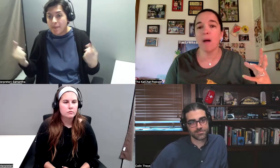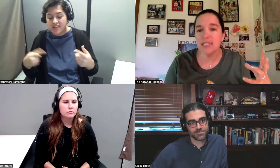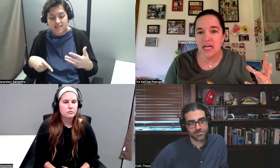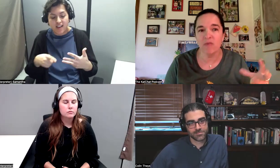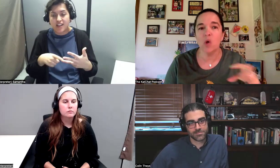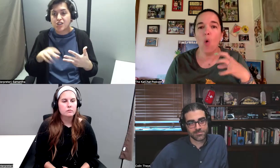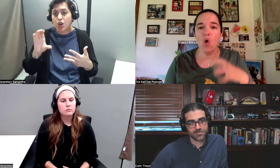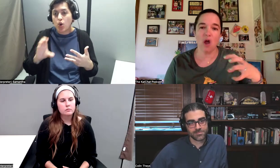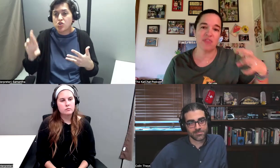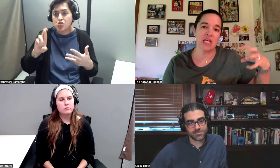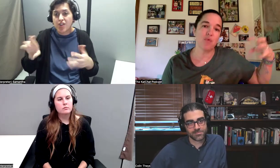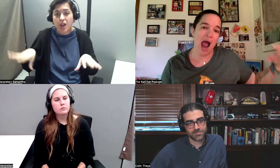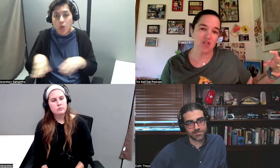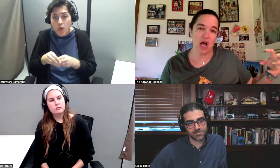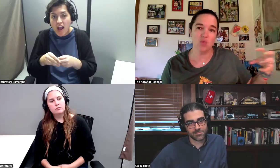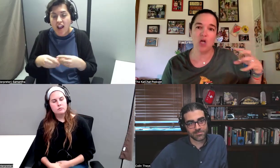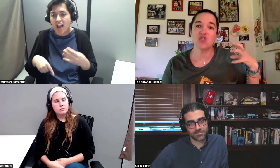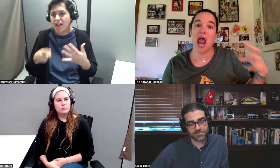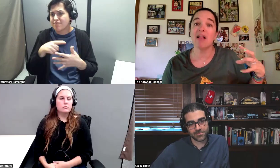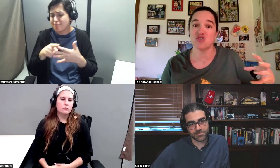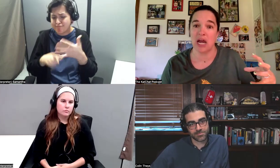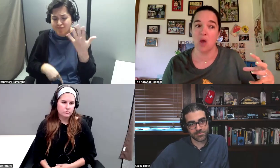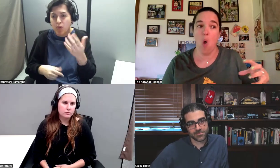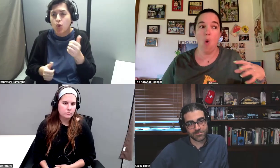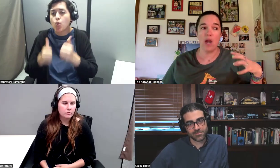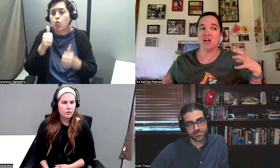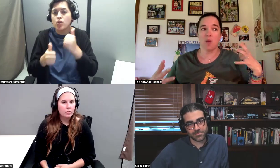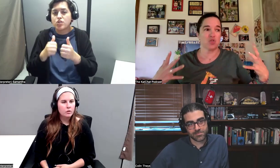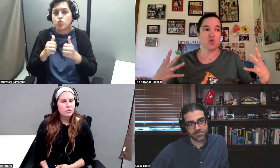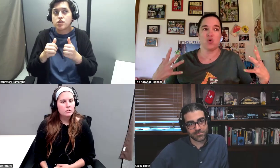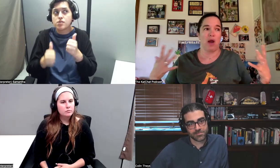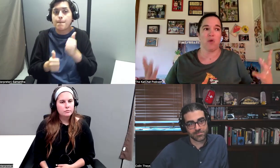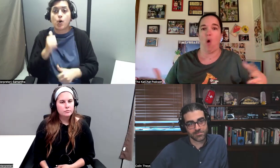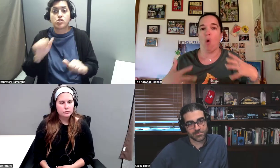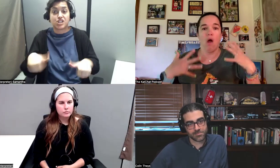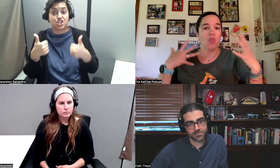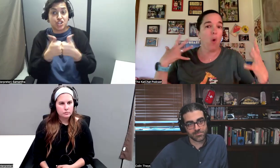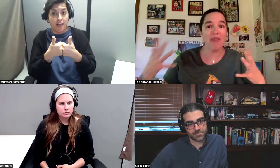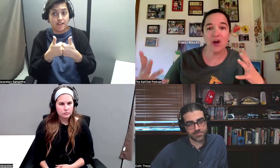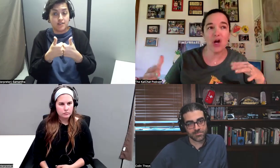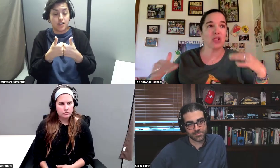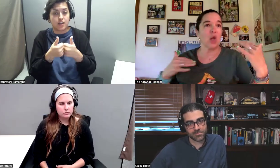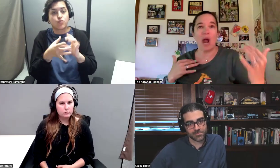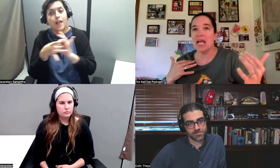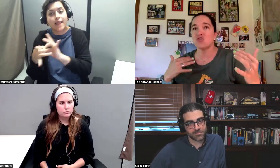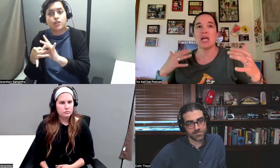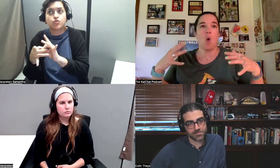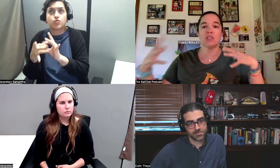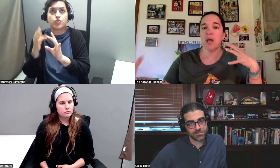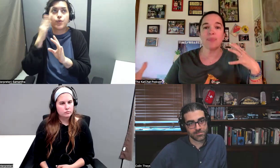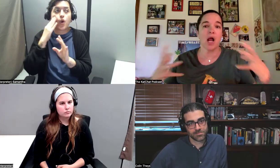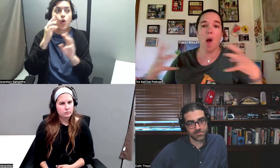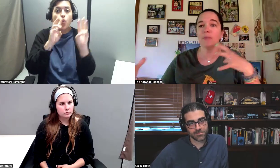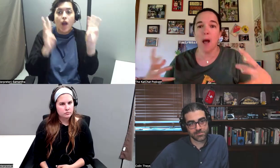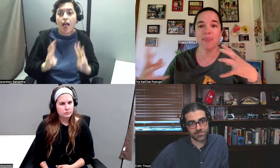Love with the Maldives. Which of these projects was challenging when it comes to, I don't know, the weather, the location,